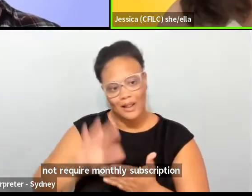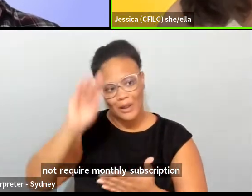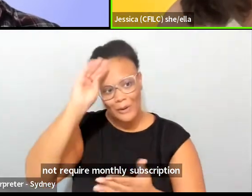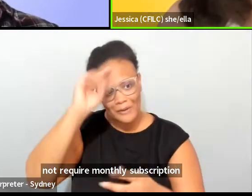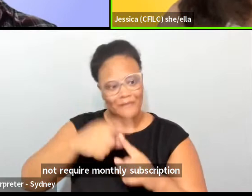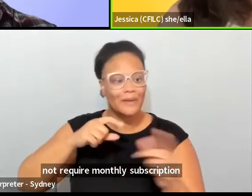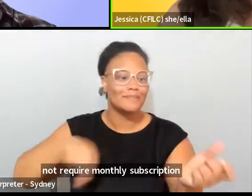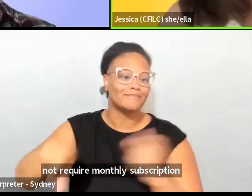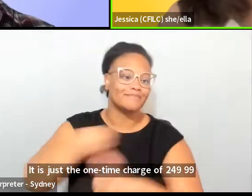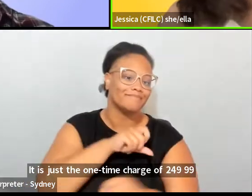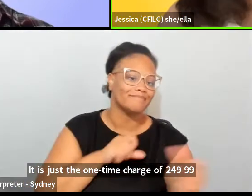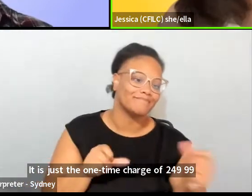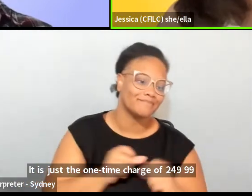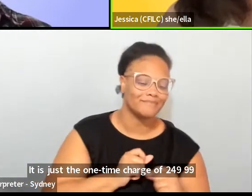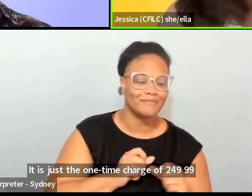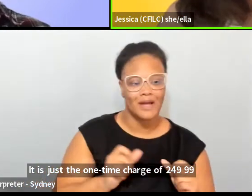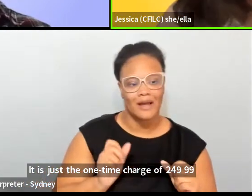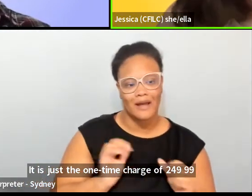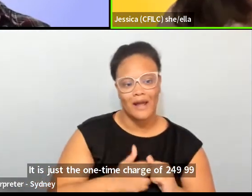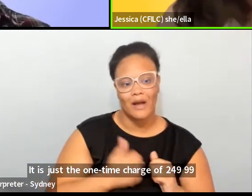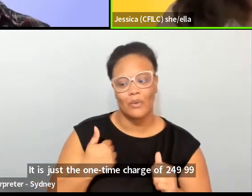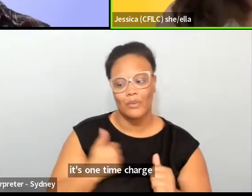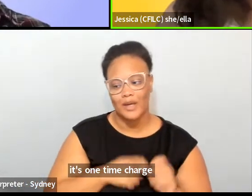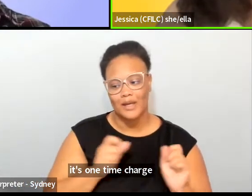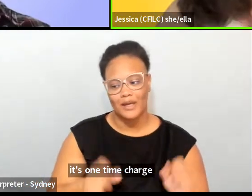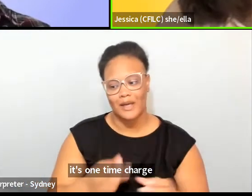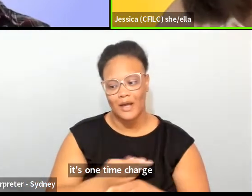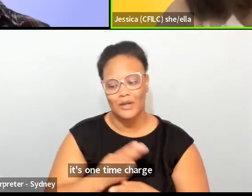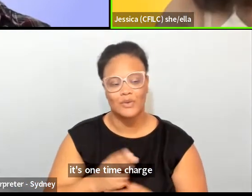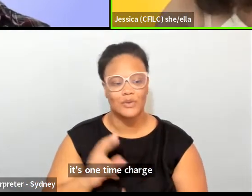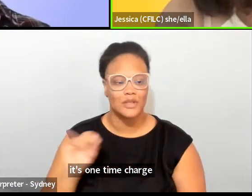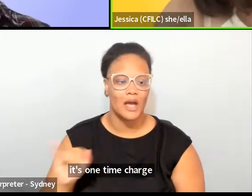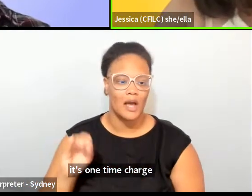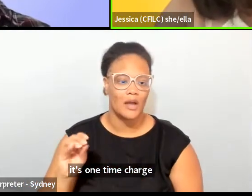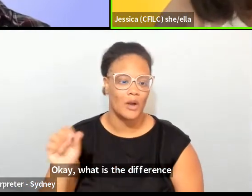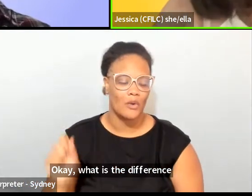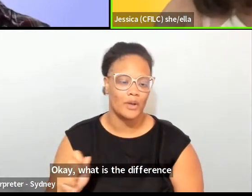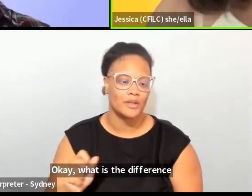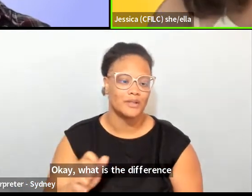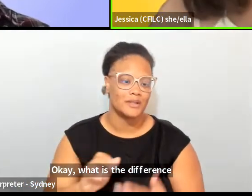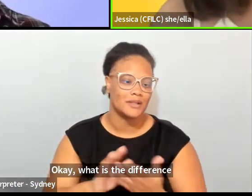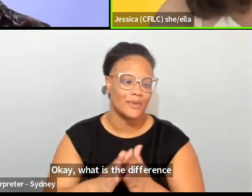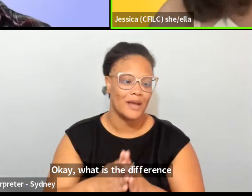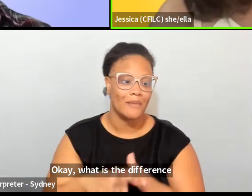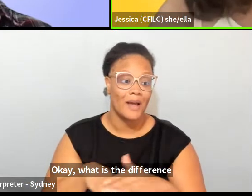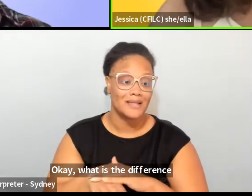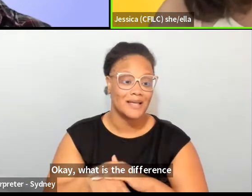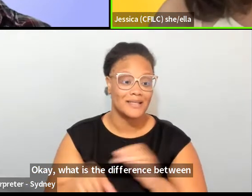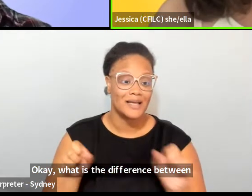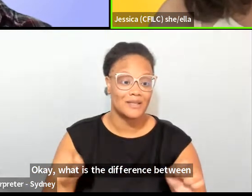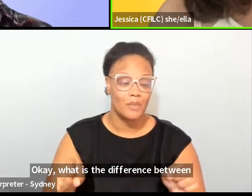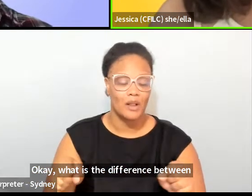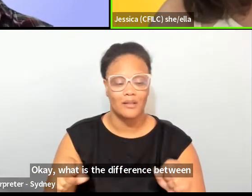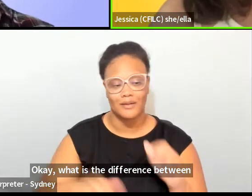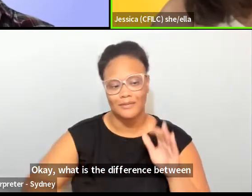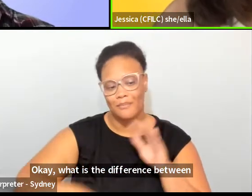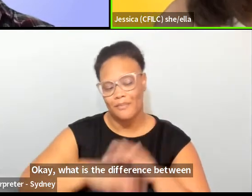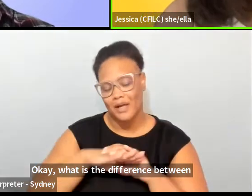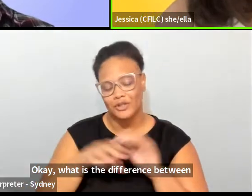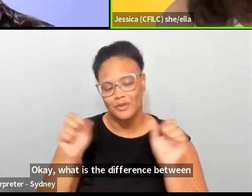be able to utilize our iOS to be as accessible as possible.